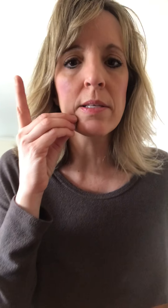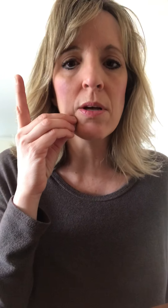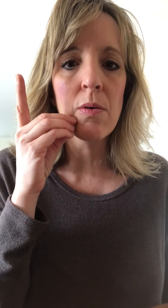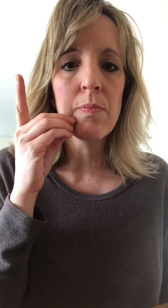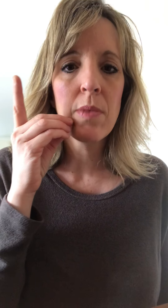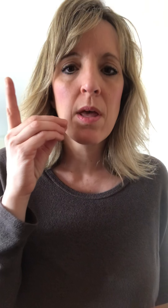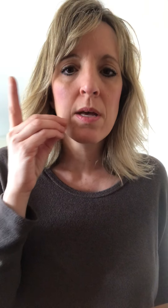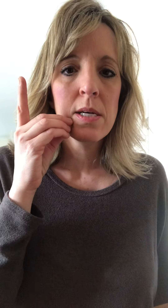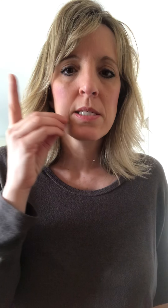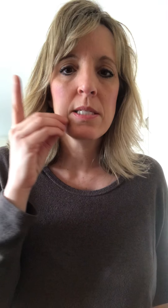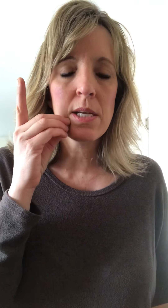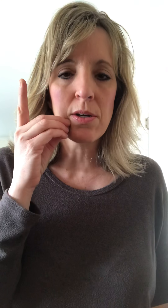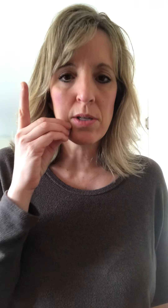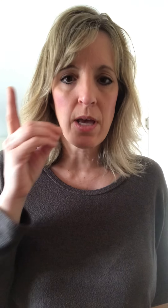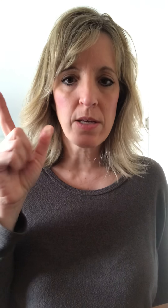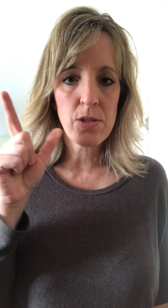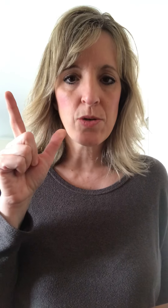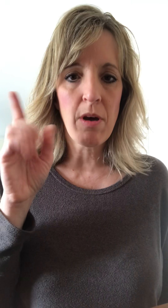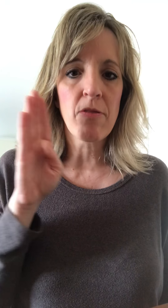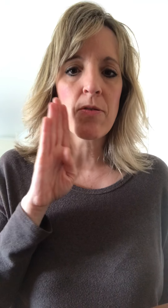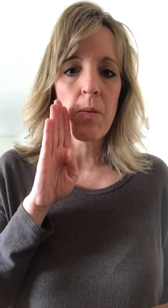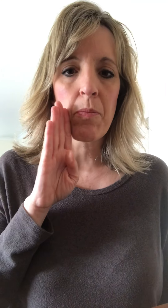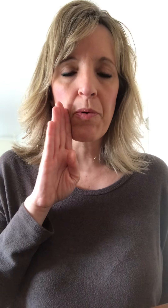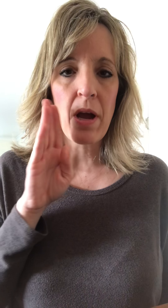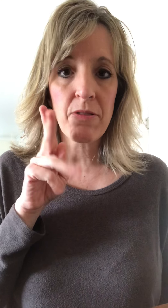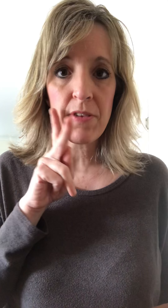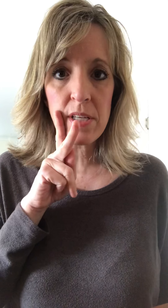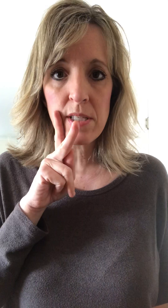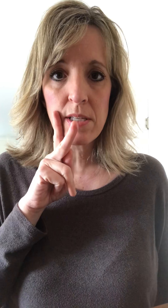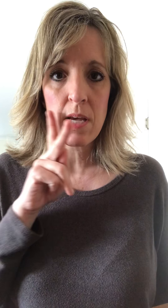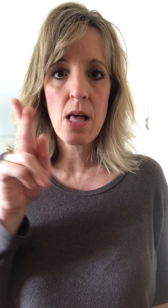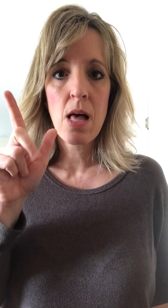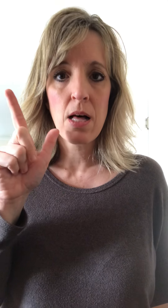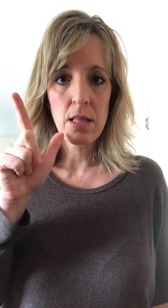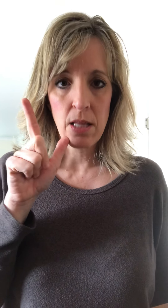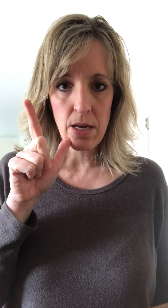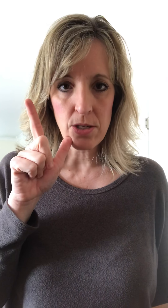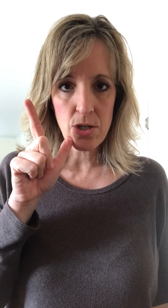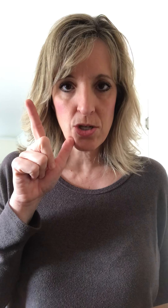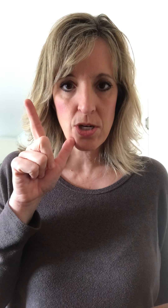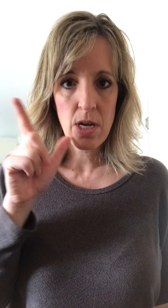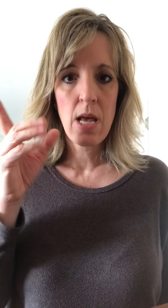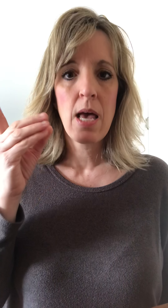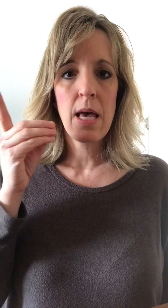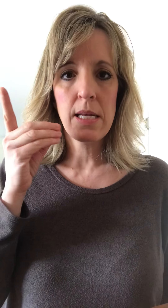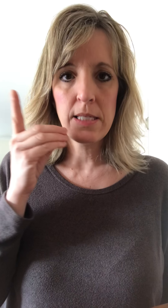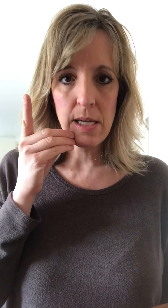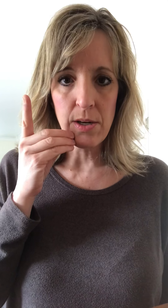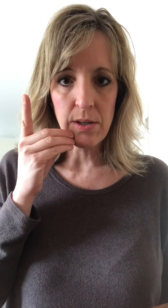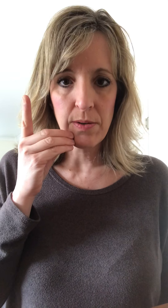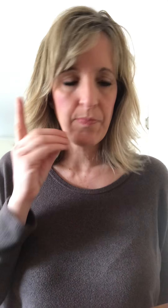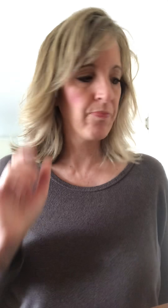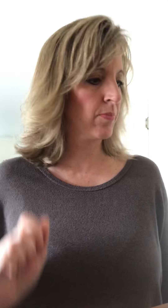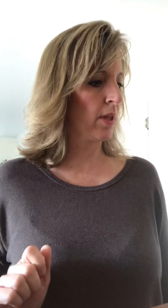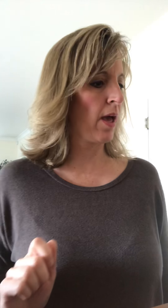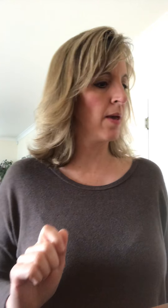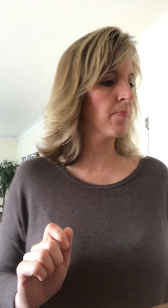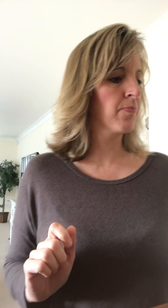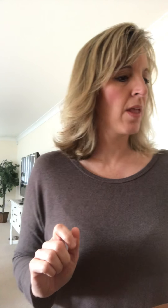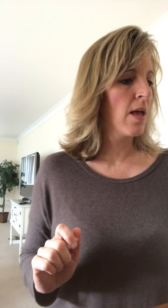so. Dinner, okay, so you have breakfast, lunch, and dinner, okay?